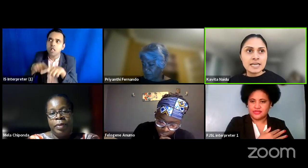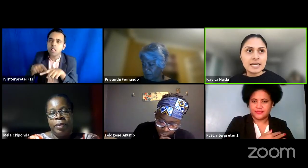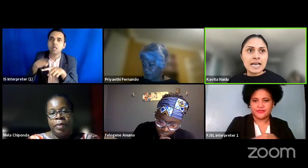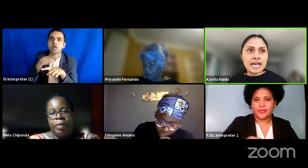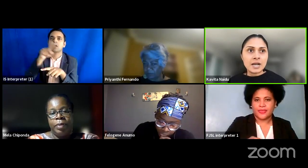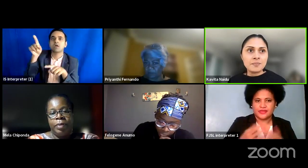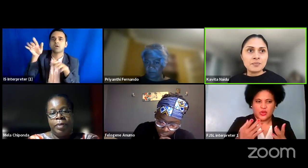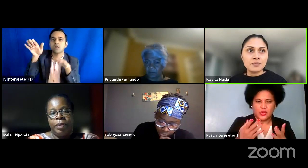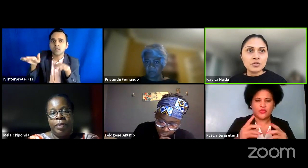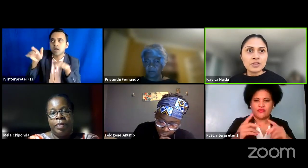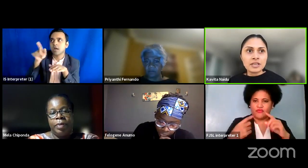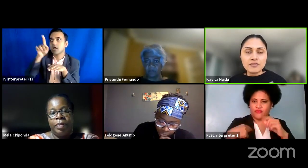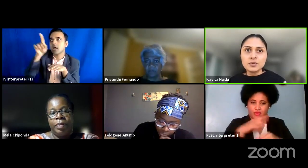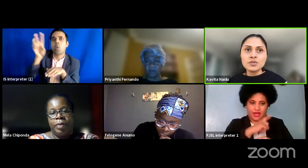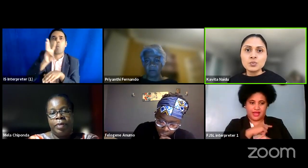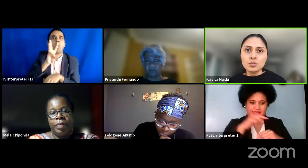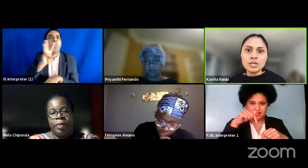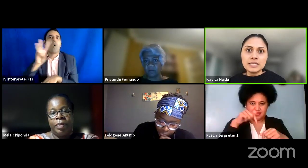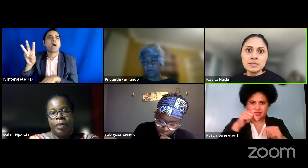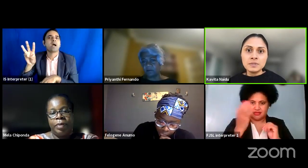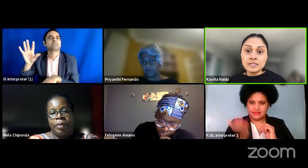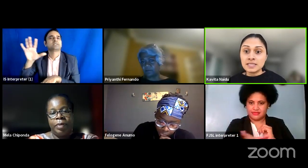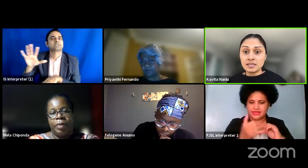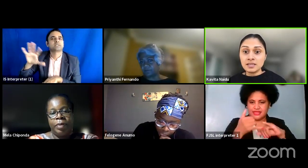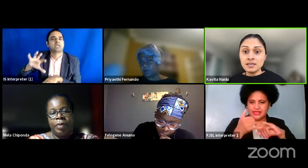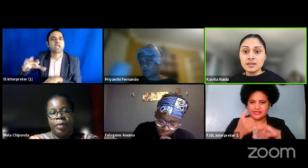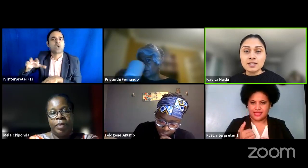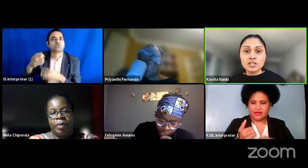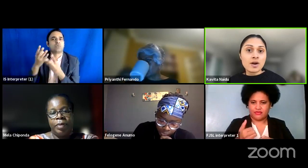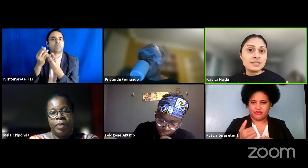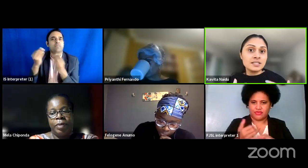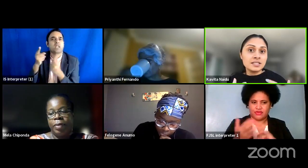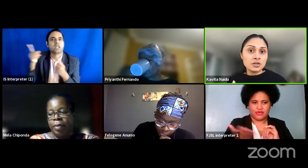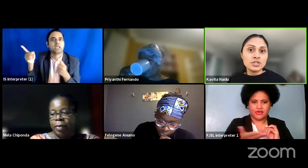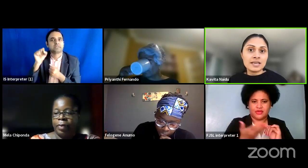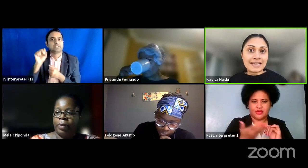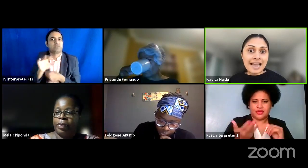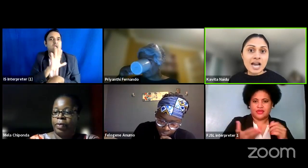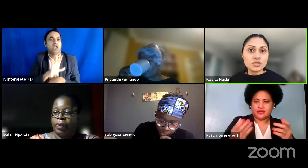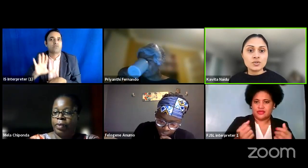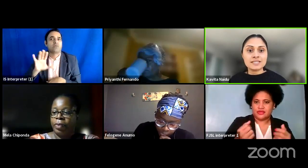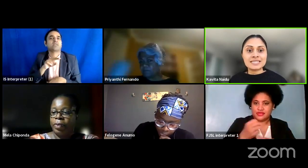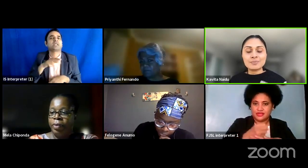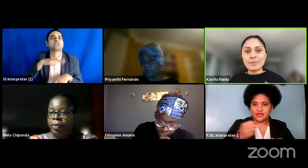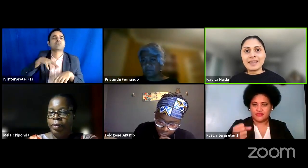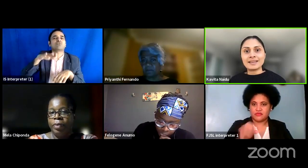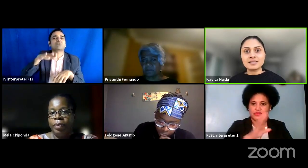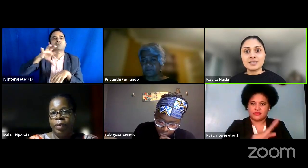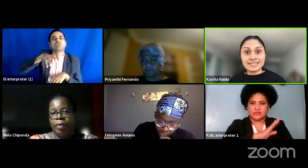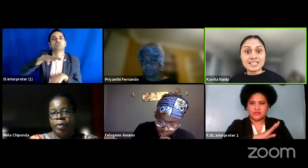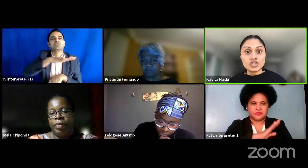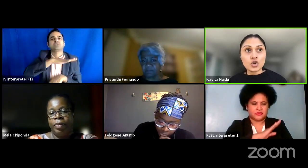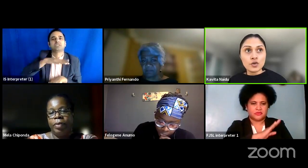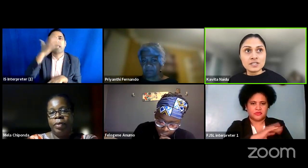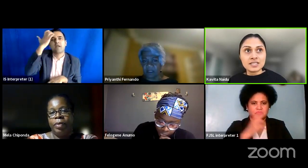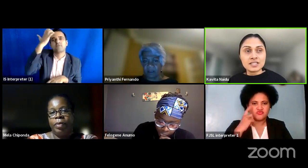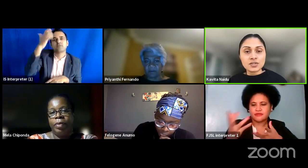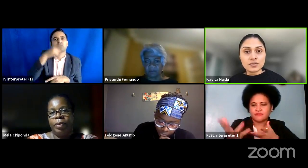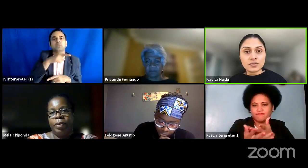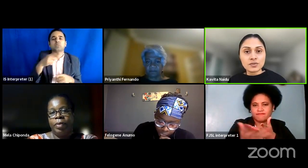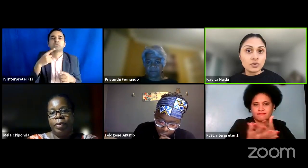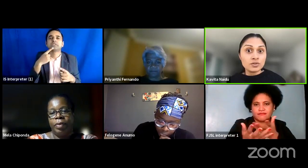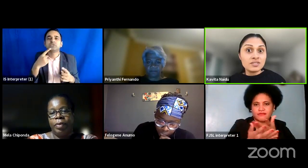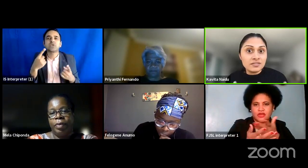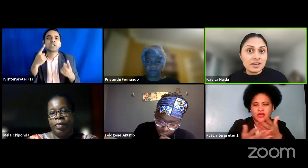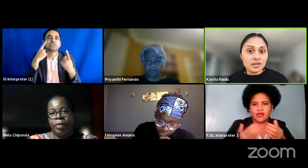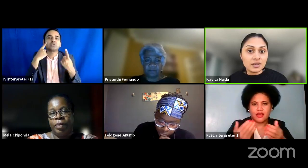regions, you know, the governments were really busy trying to negotiate how to suspend debt servicing so